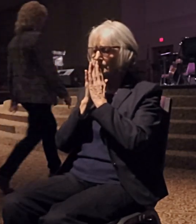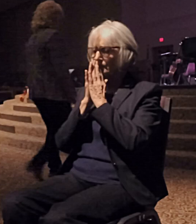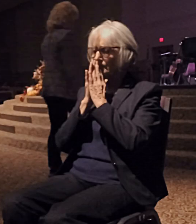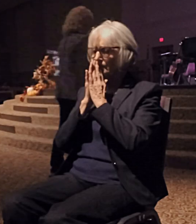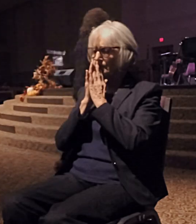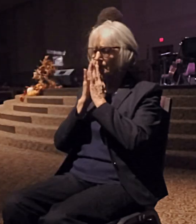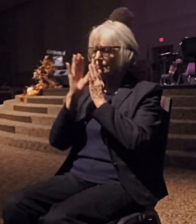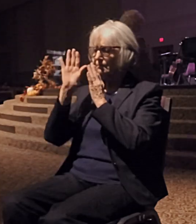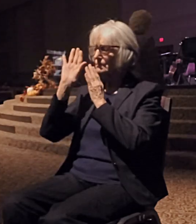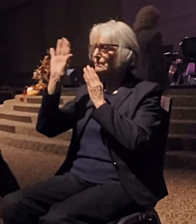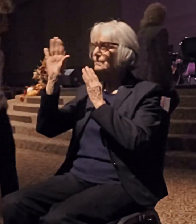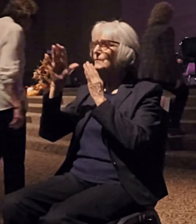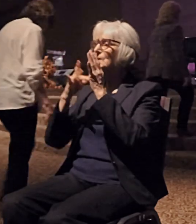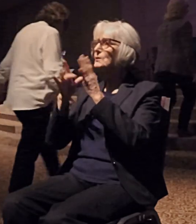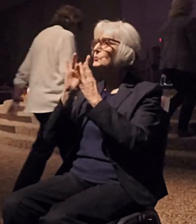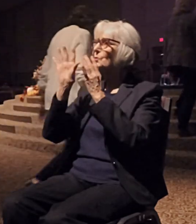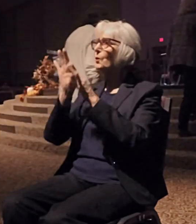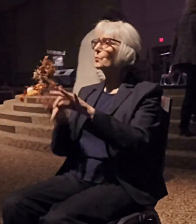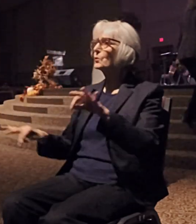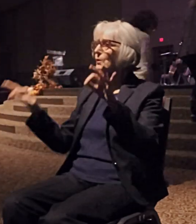You are worthy.